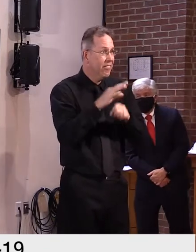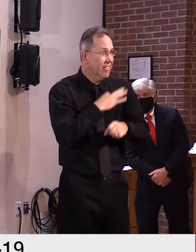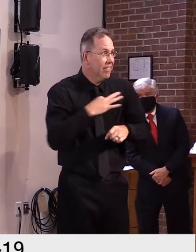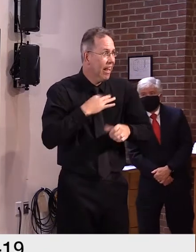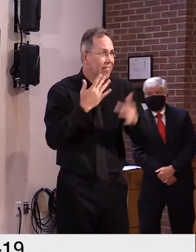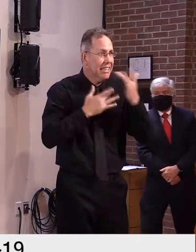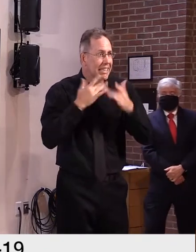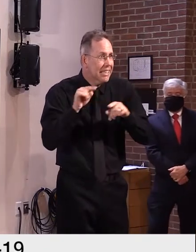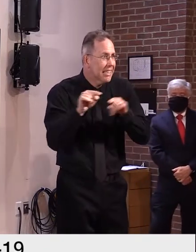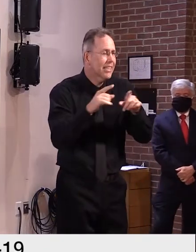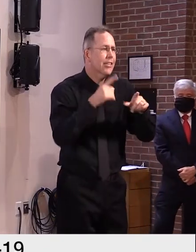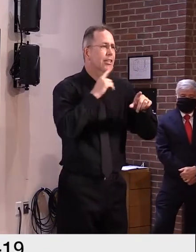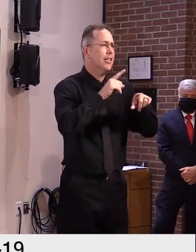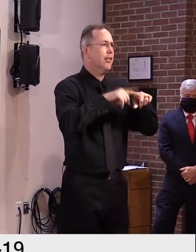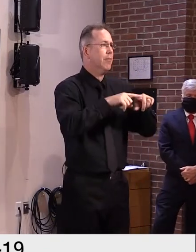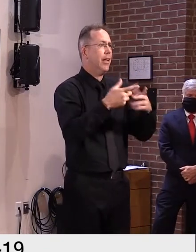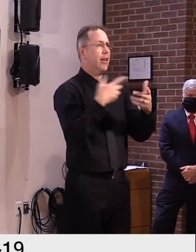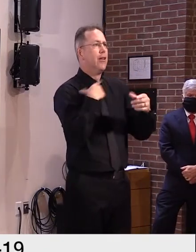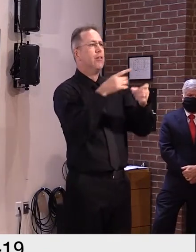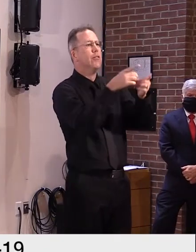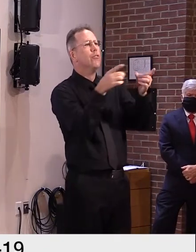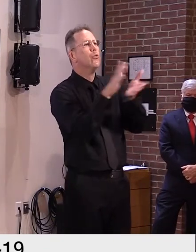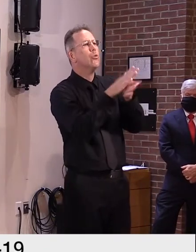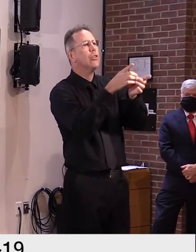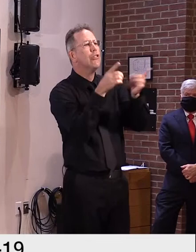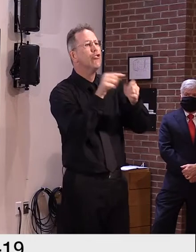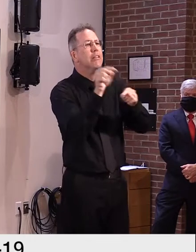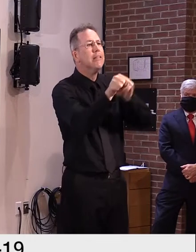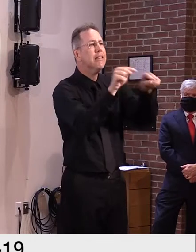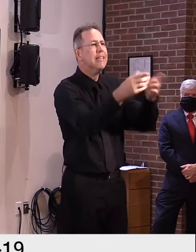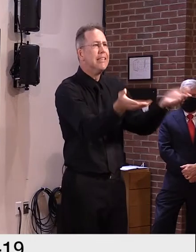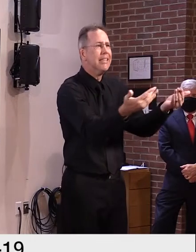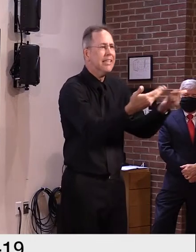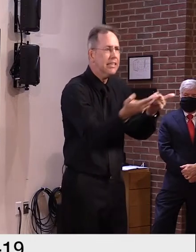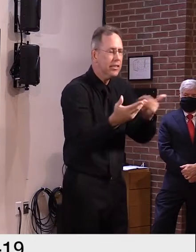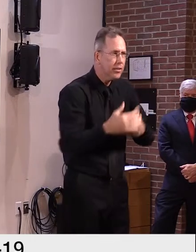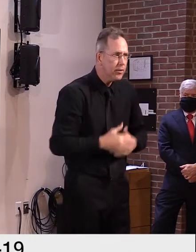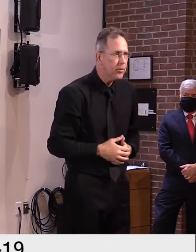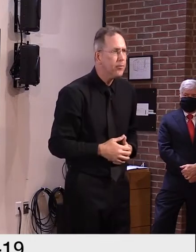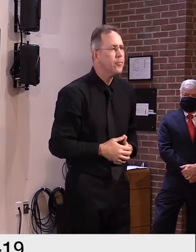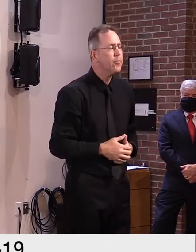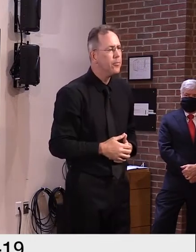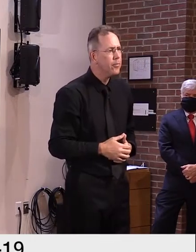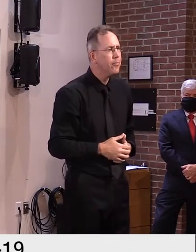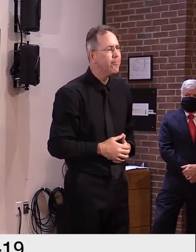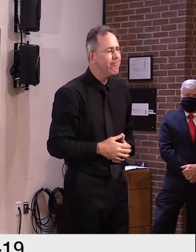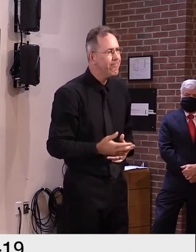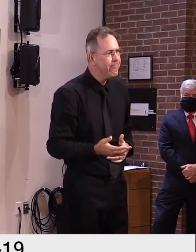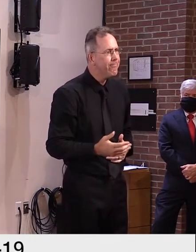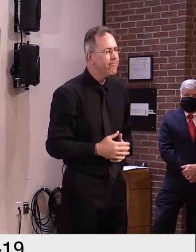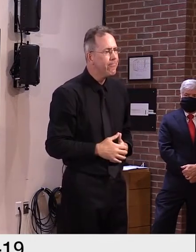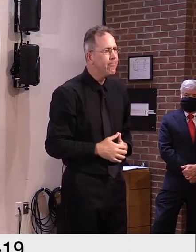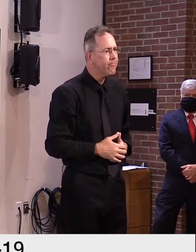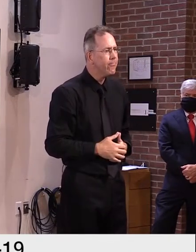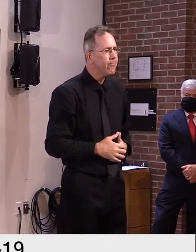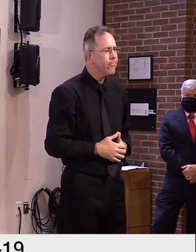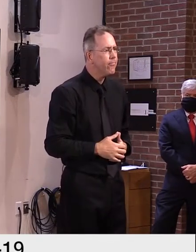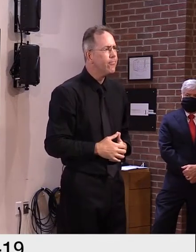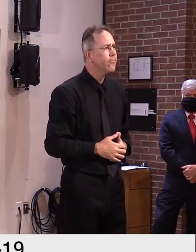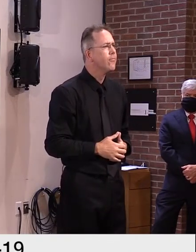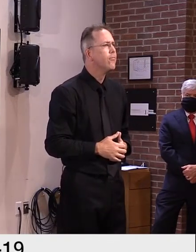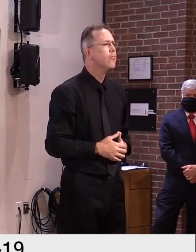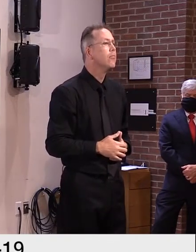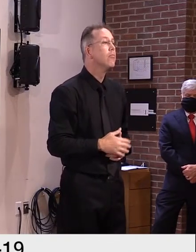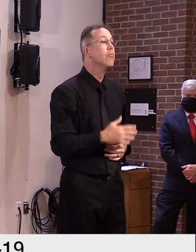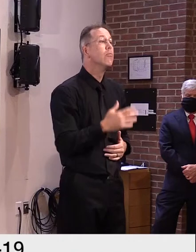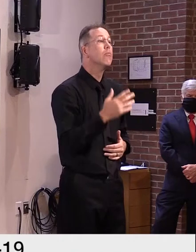to district, if not from school to school. So it's important, you know, I think our biggest contribution to that was baking in by design a certain